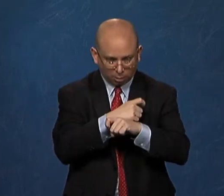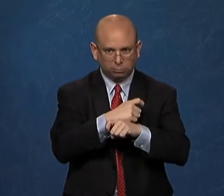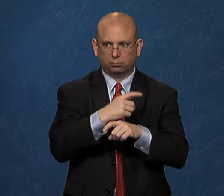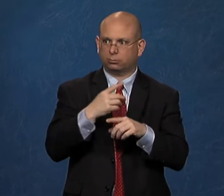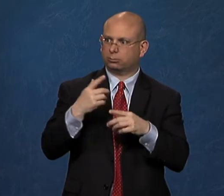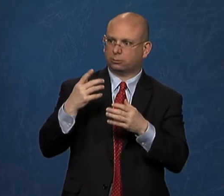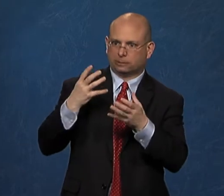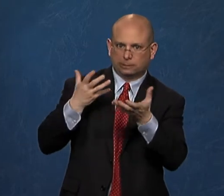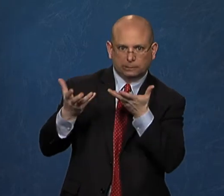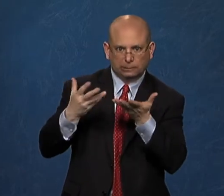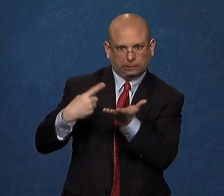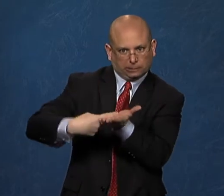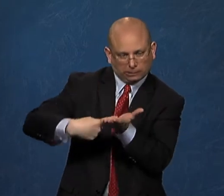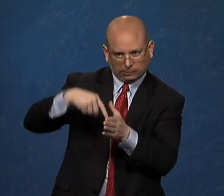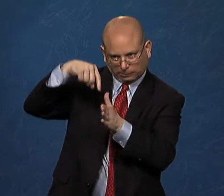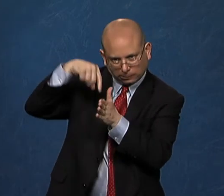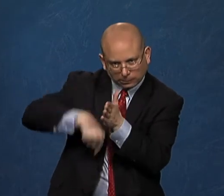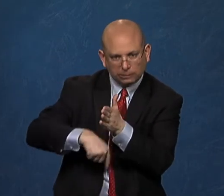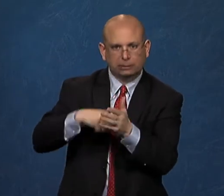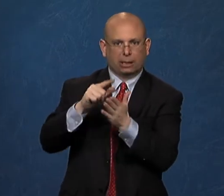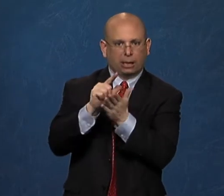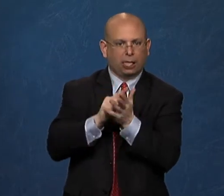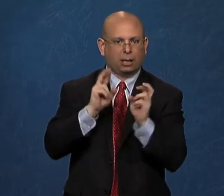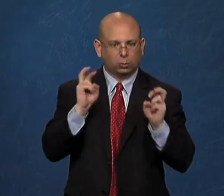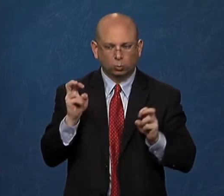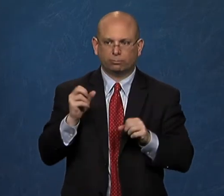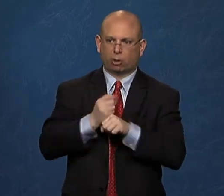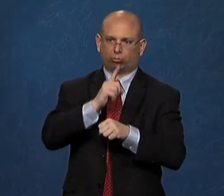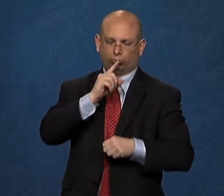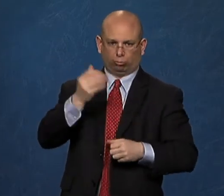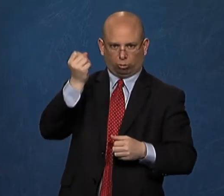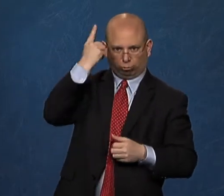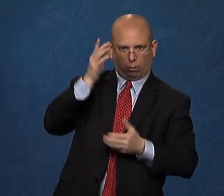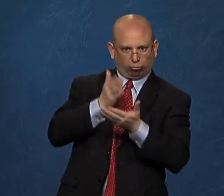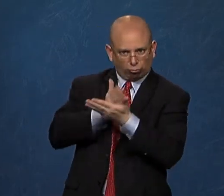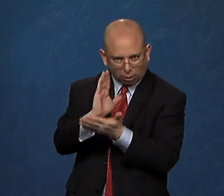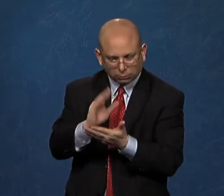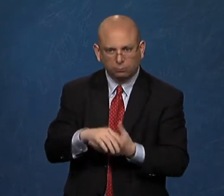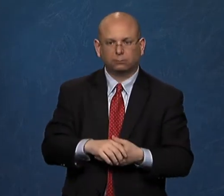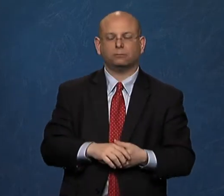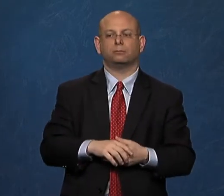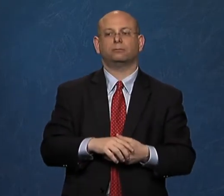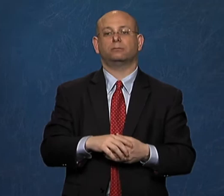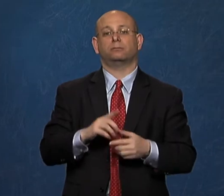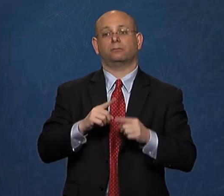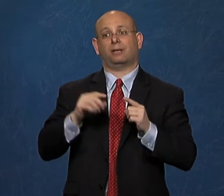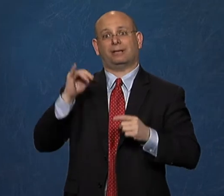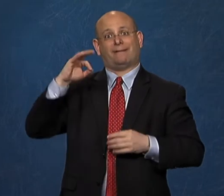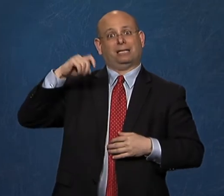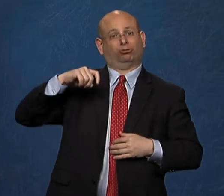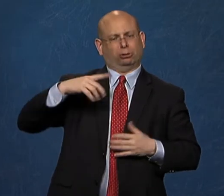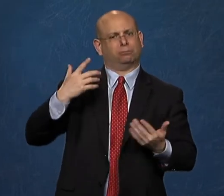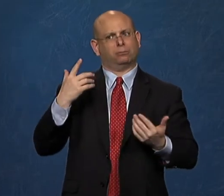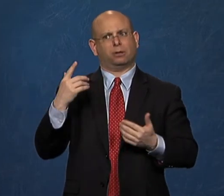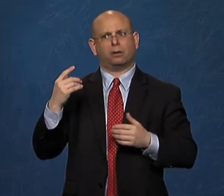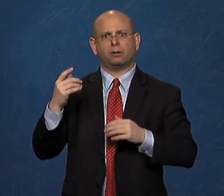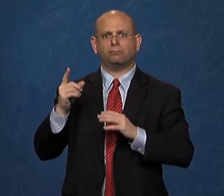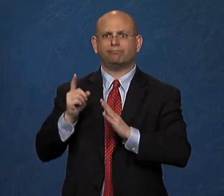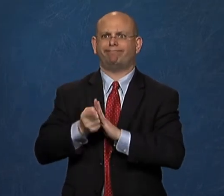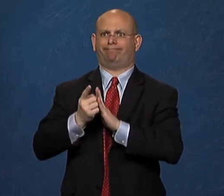legal issues that might be discussed and making sure deaf people understand their rights. However, if necessary, if there's a last-minute emergency, maybe a deaf person,